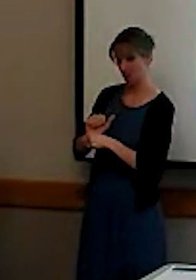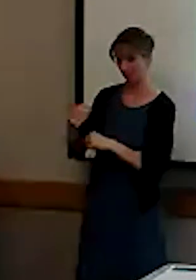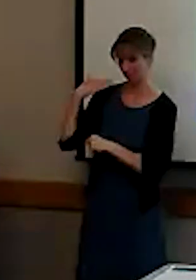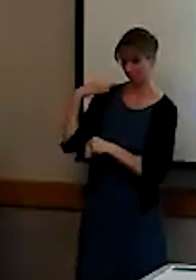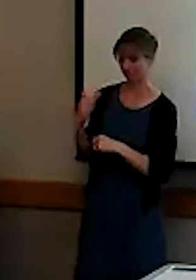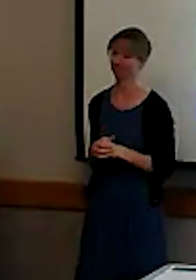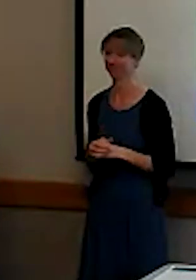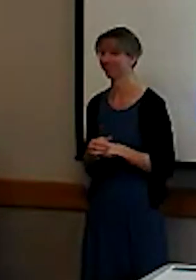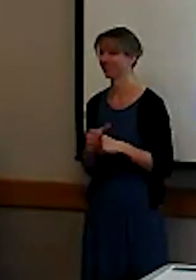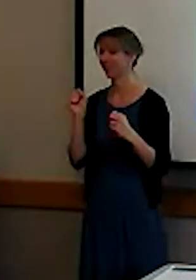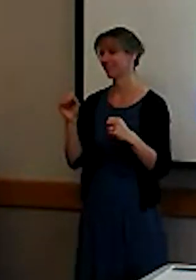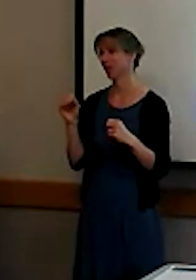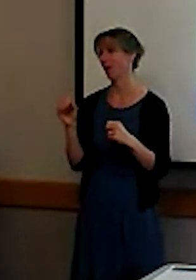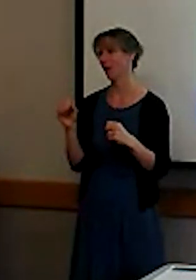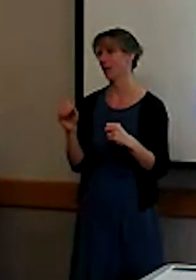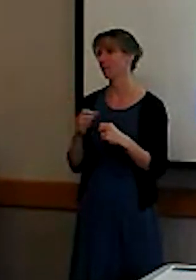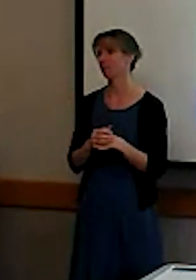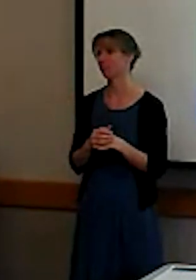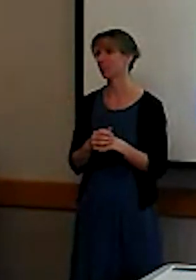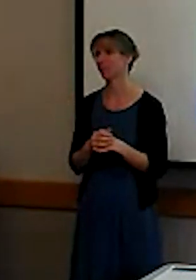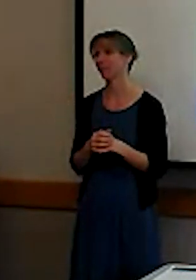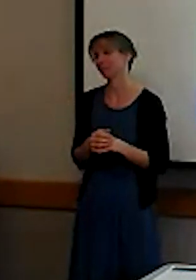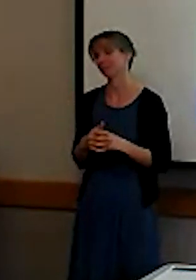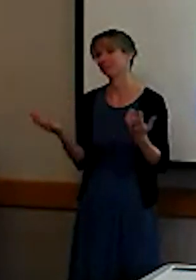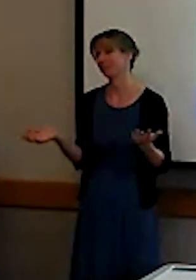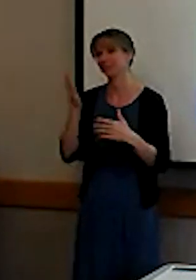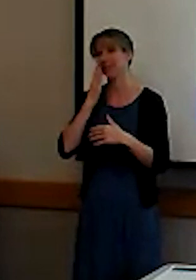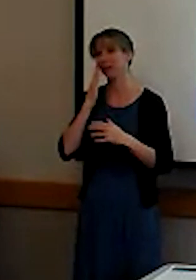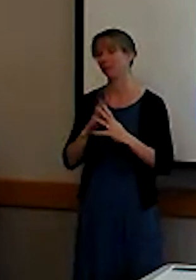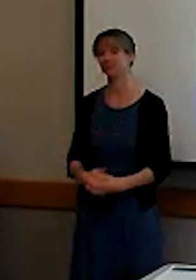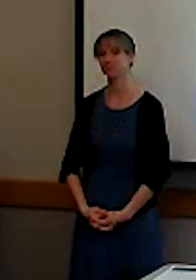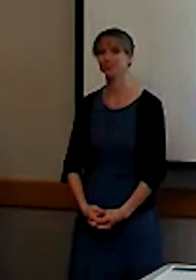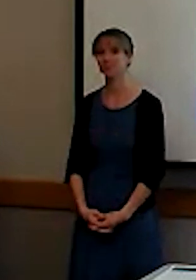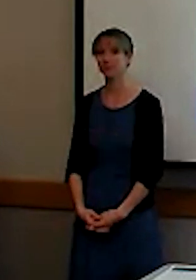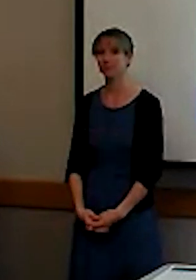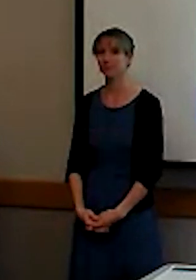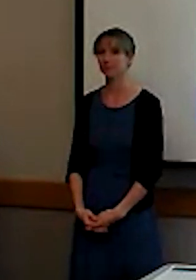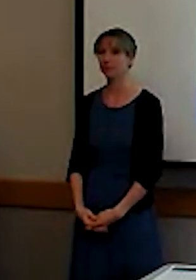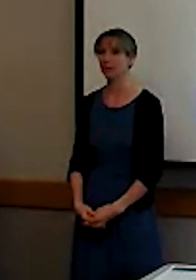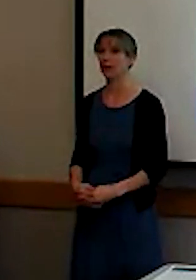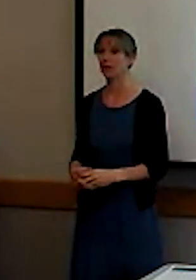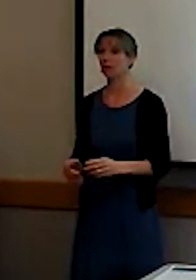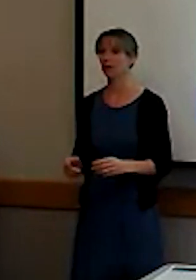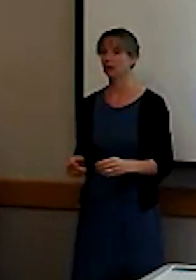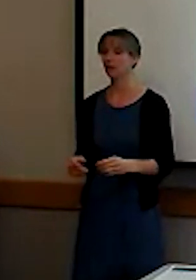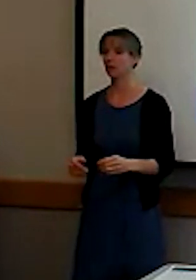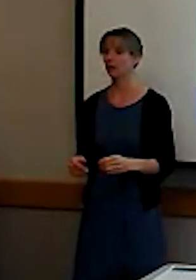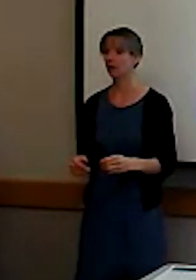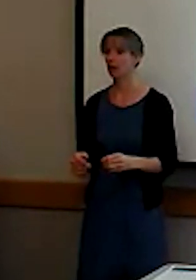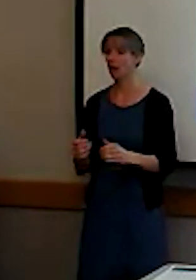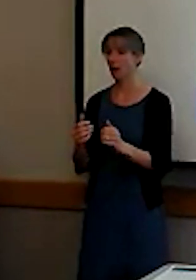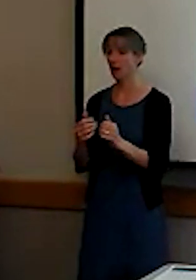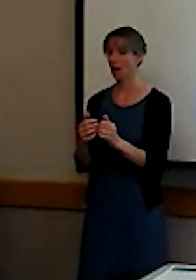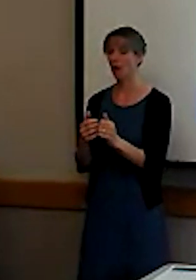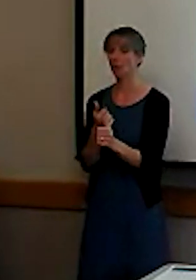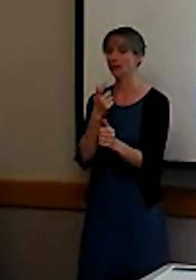know? So it's, and so, and just avoid sayings and